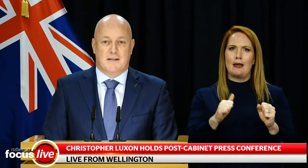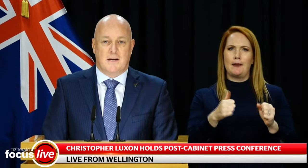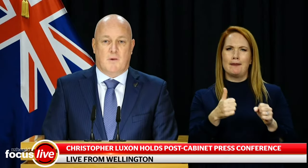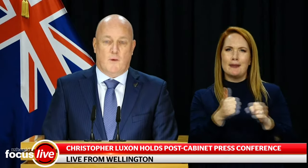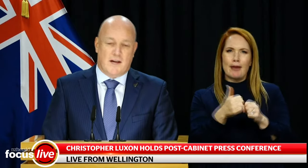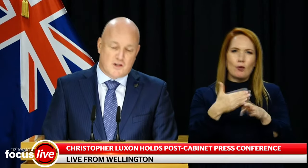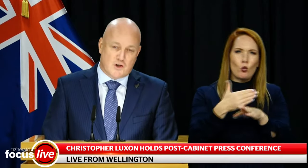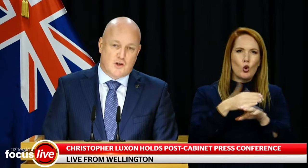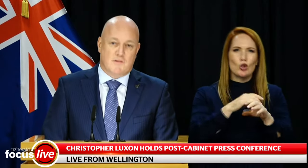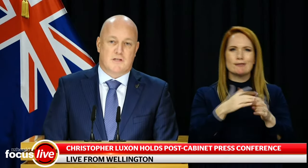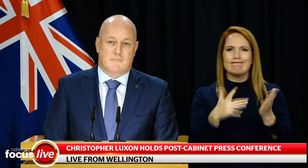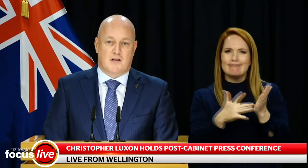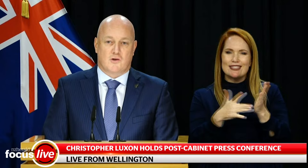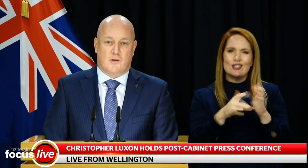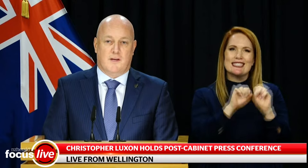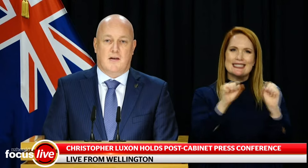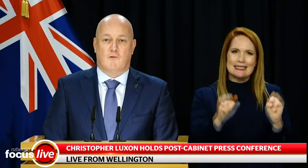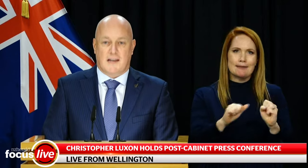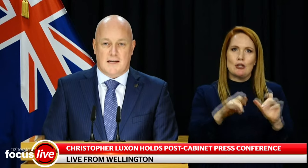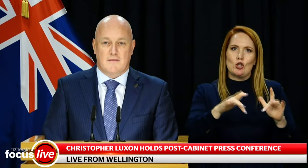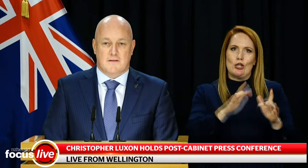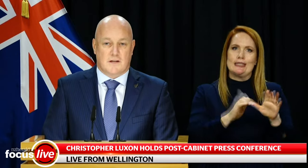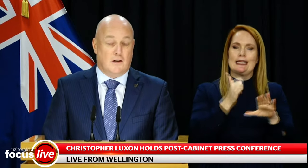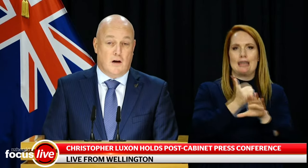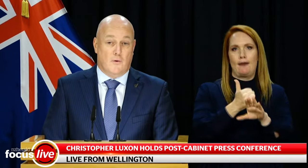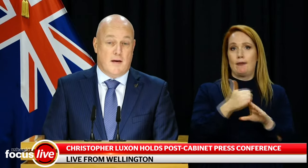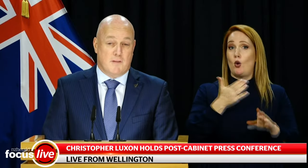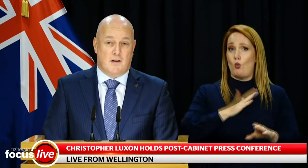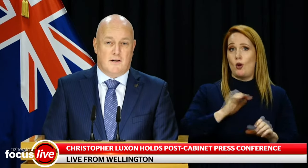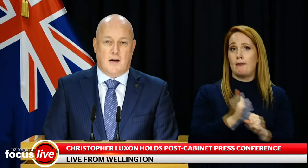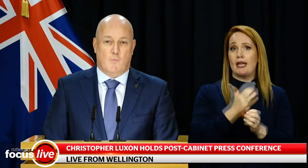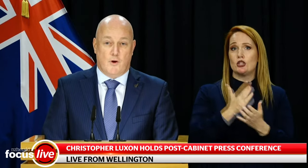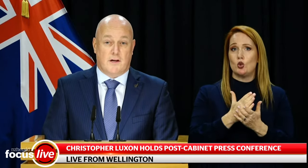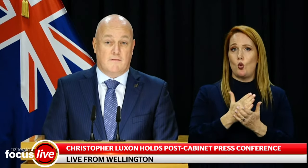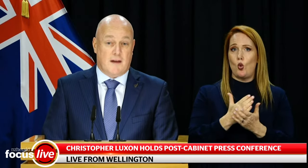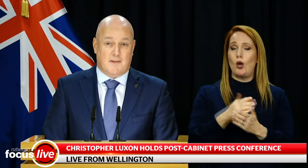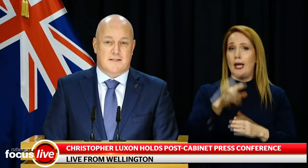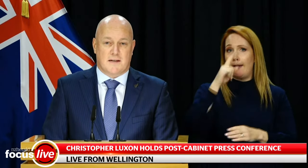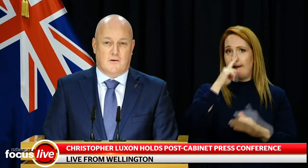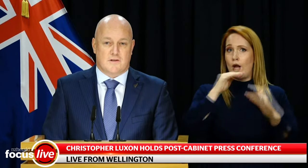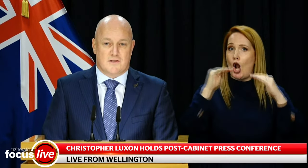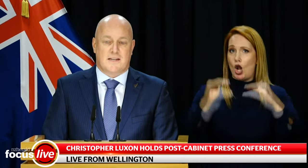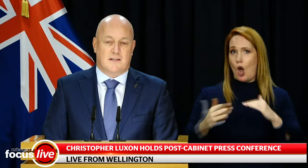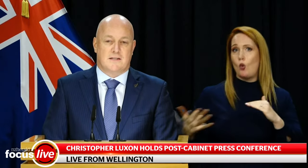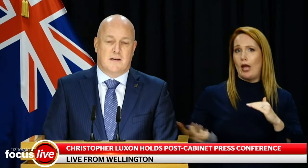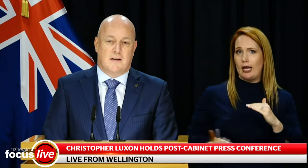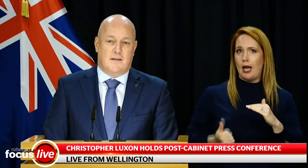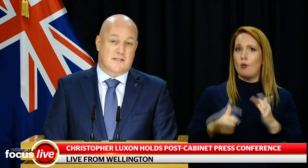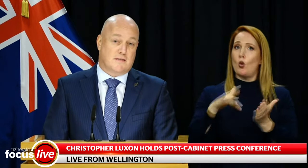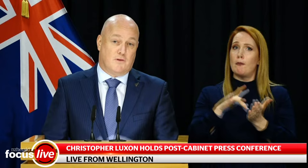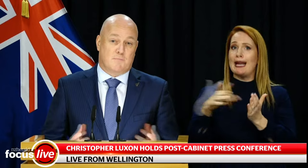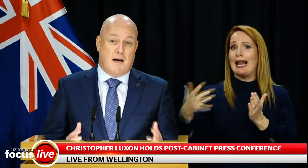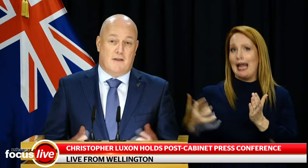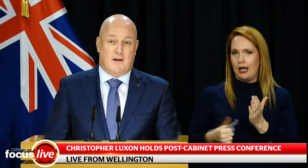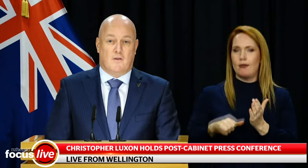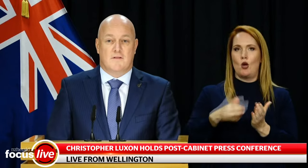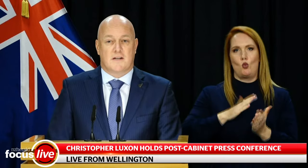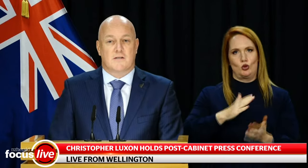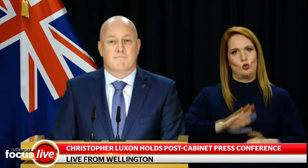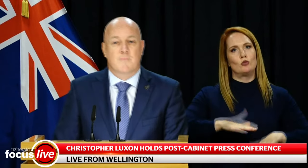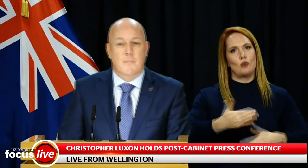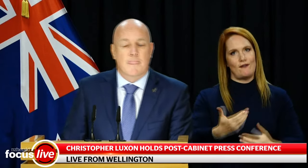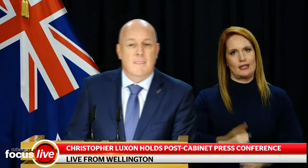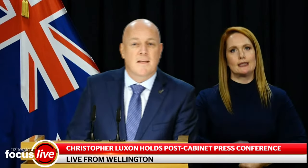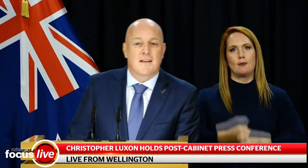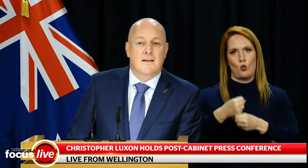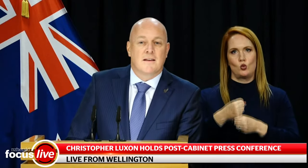talked about. But we are determined to make sure that we get relief to low and middle income working families across New Zealand, and this is the first part of that